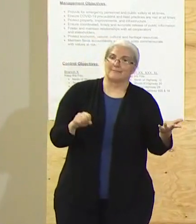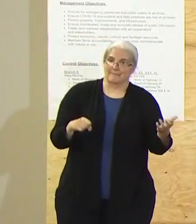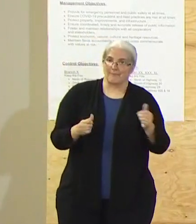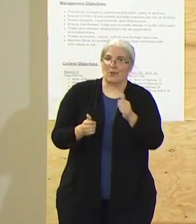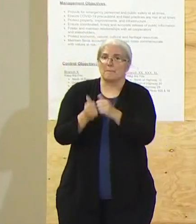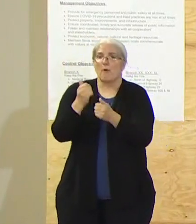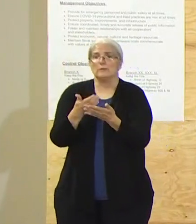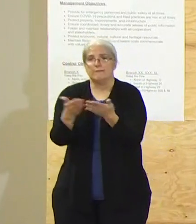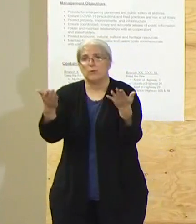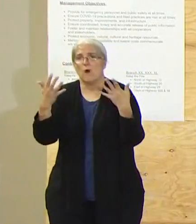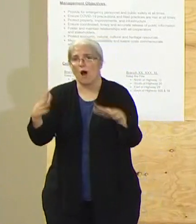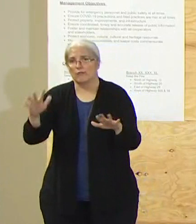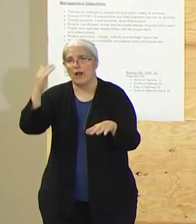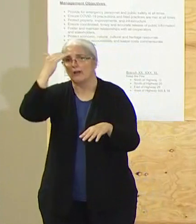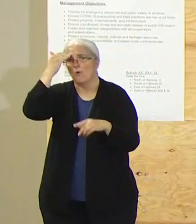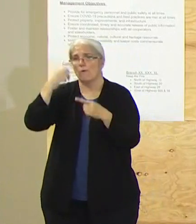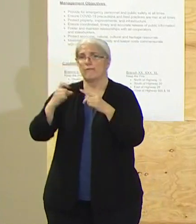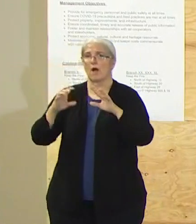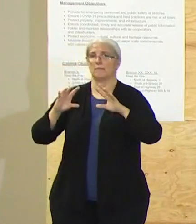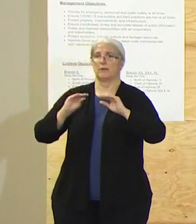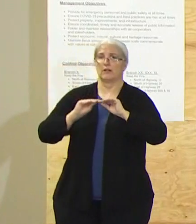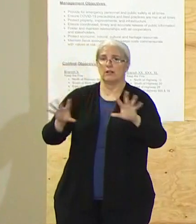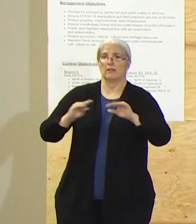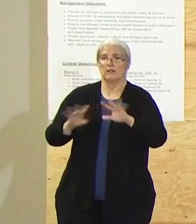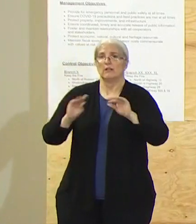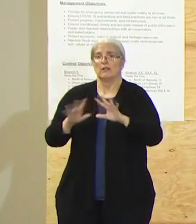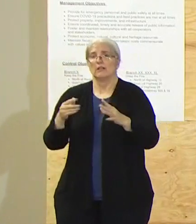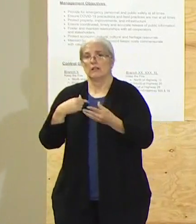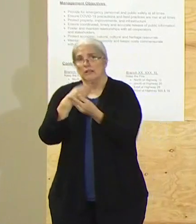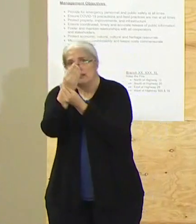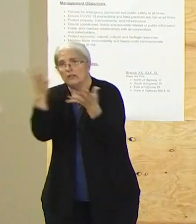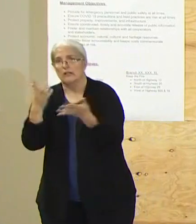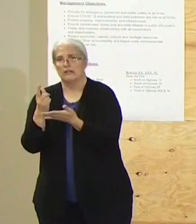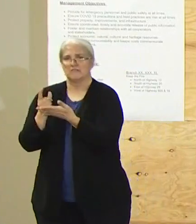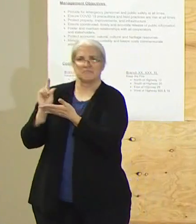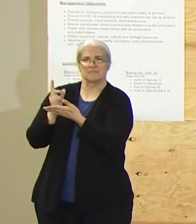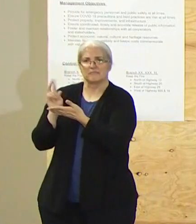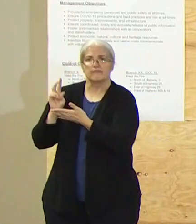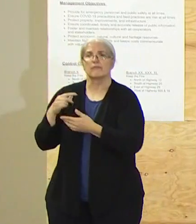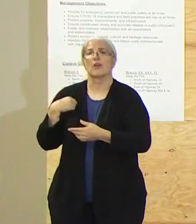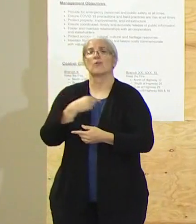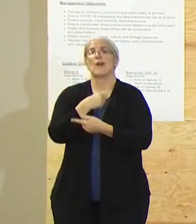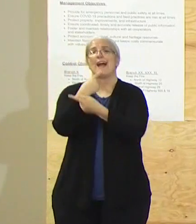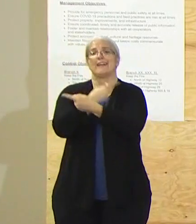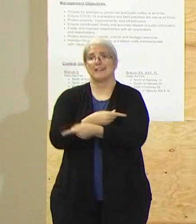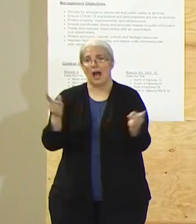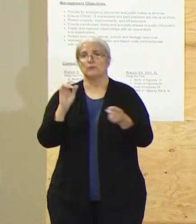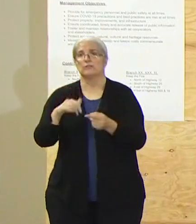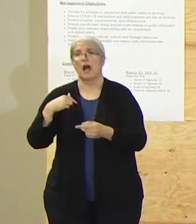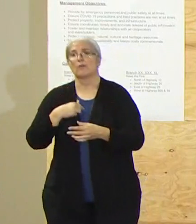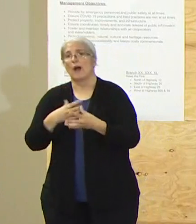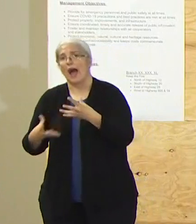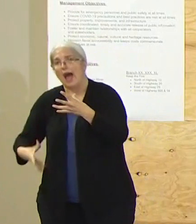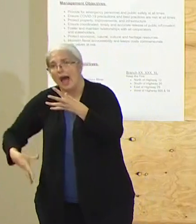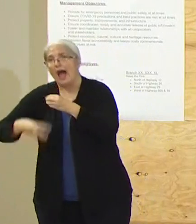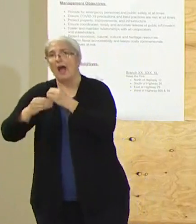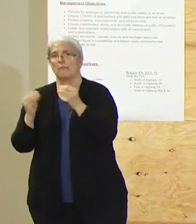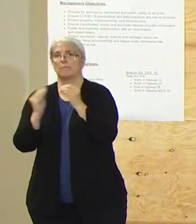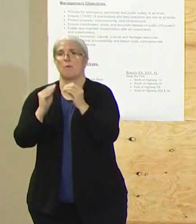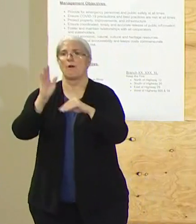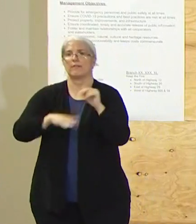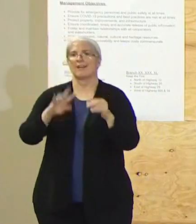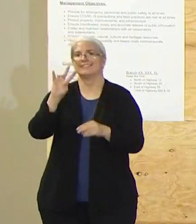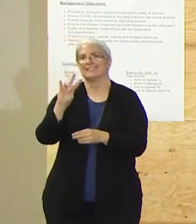in McClellan Air Force Base, where we announced the supplemental of over $72 million precisely to